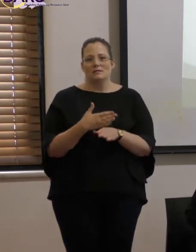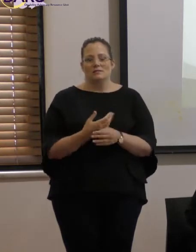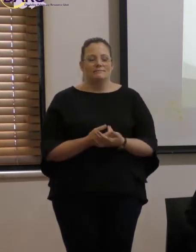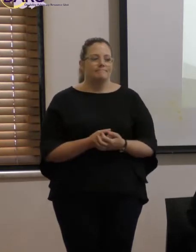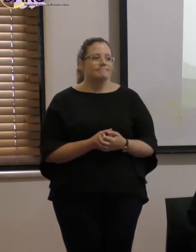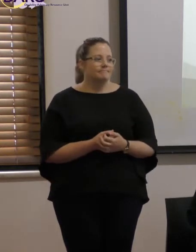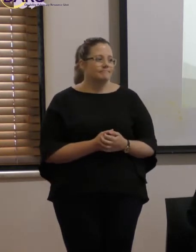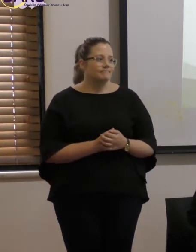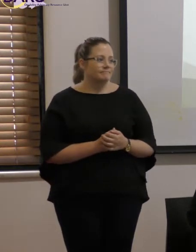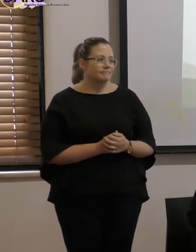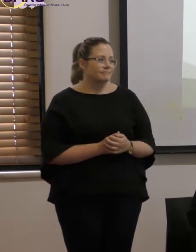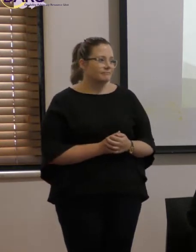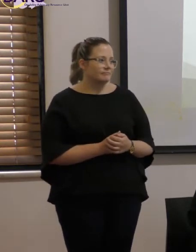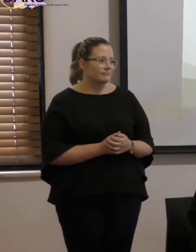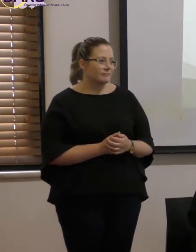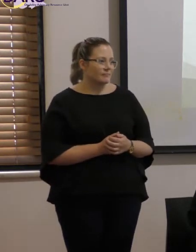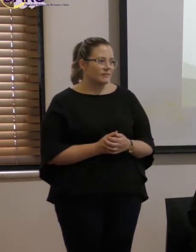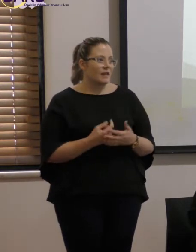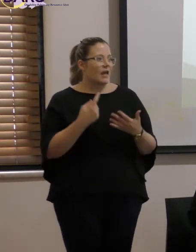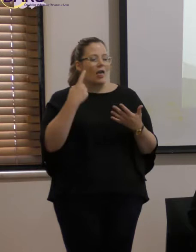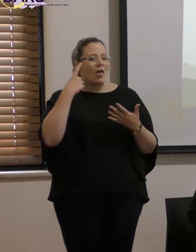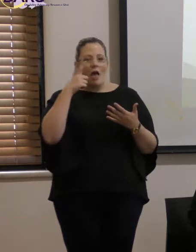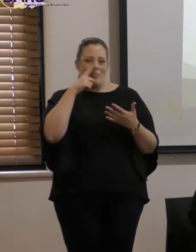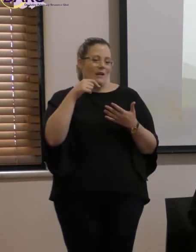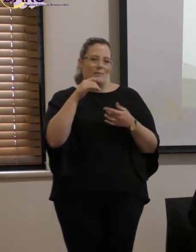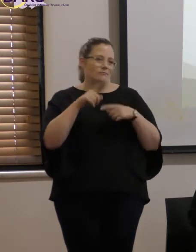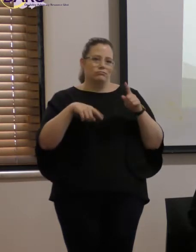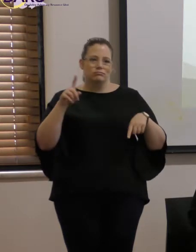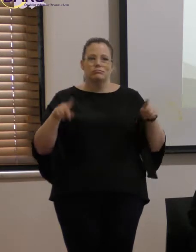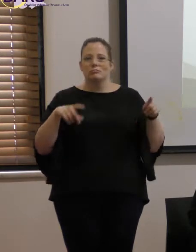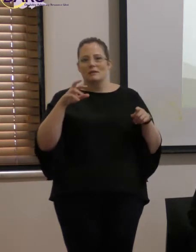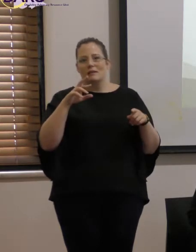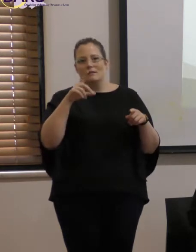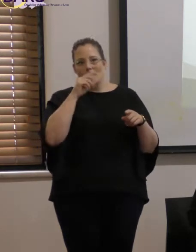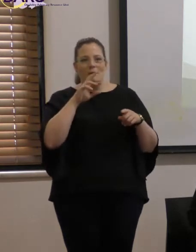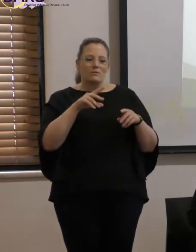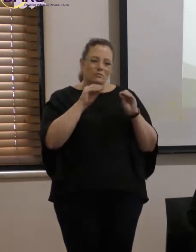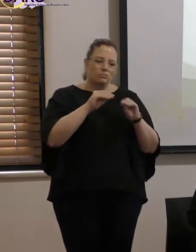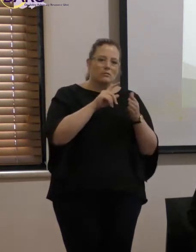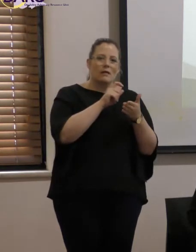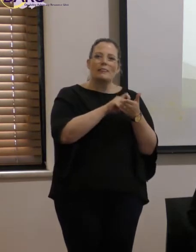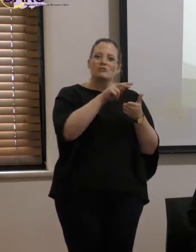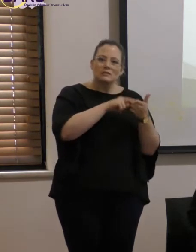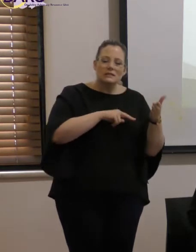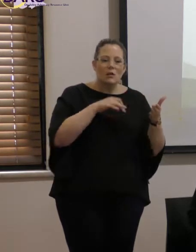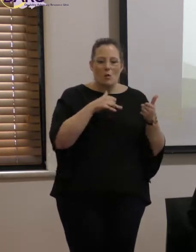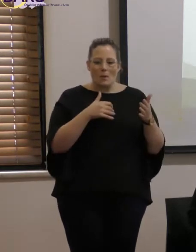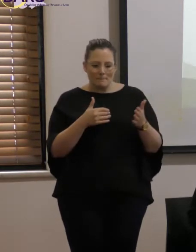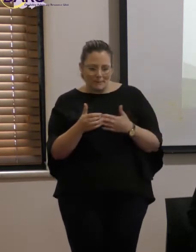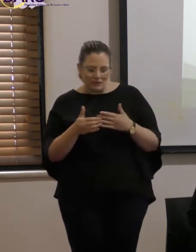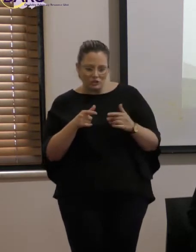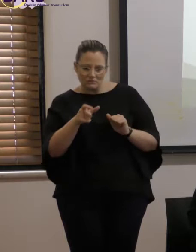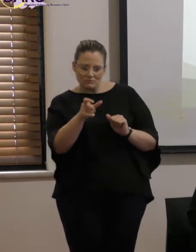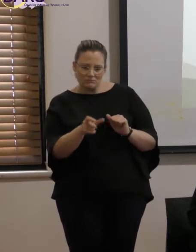can encompass all sorts of things. So the way they teach literacy to the way they manage behaviour. So a whole range of things. And I